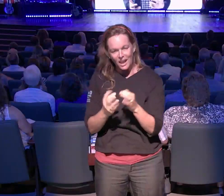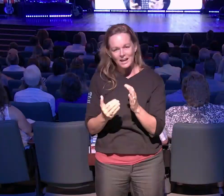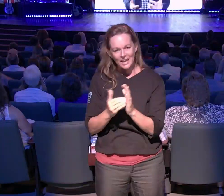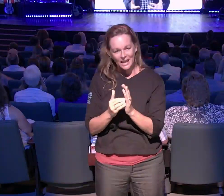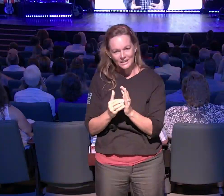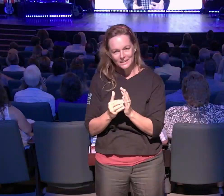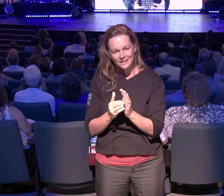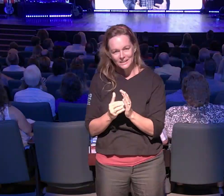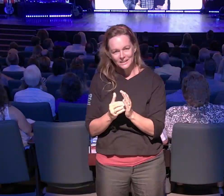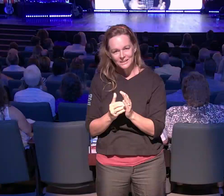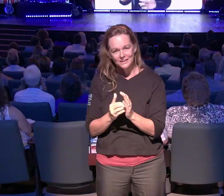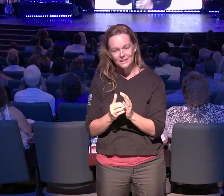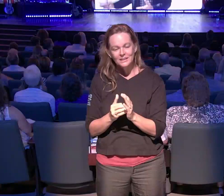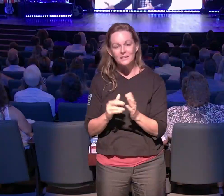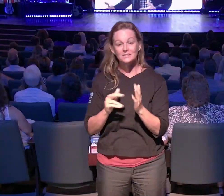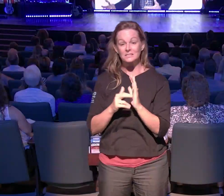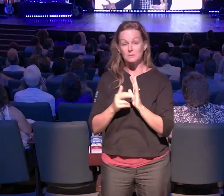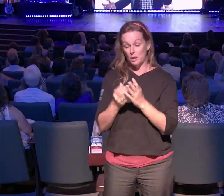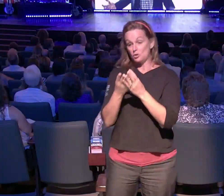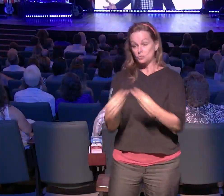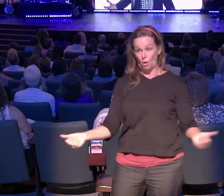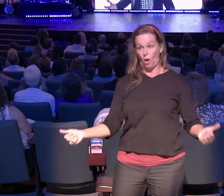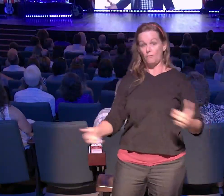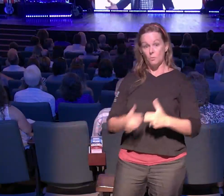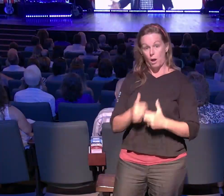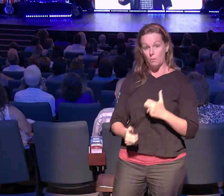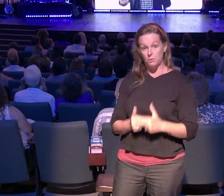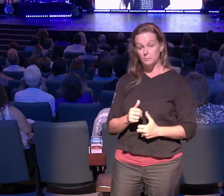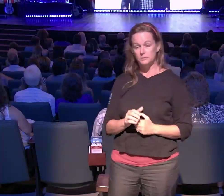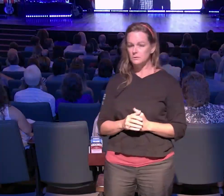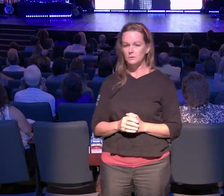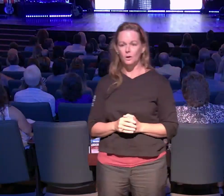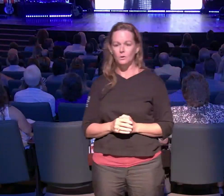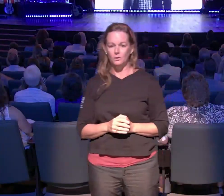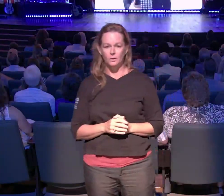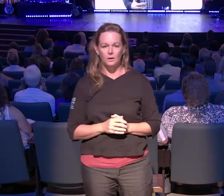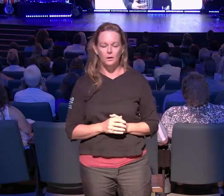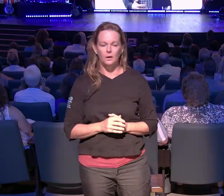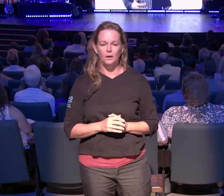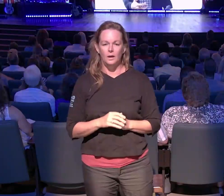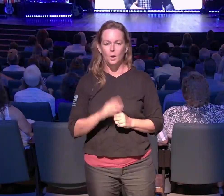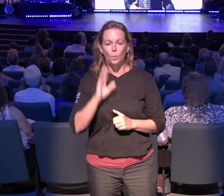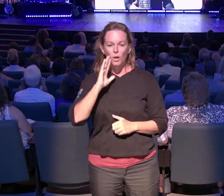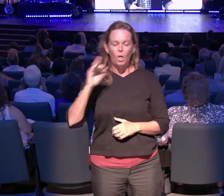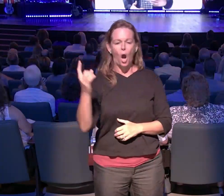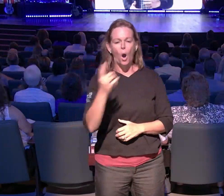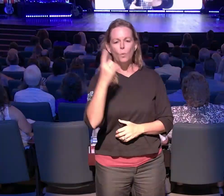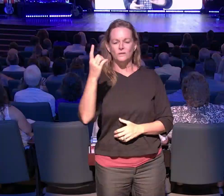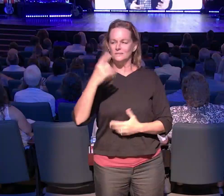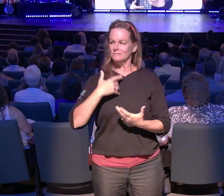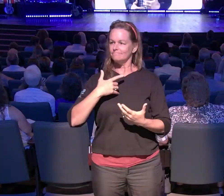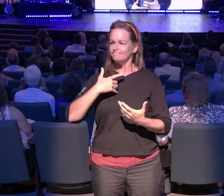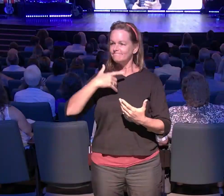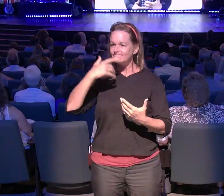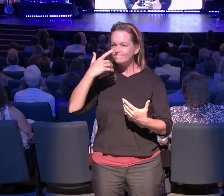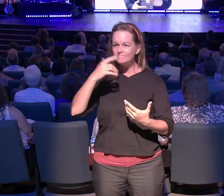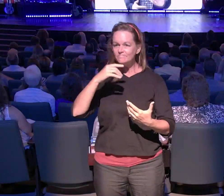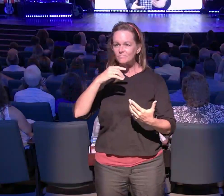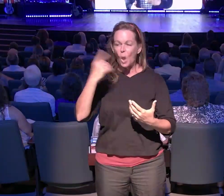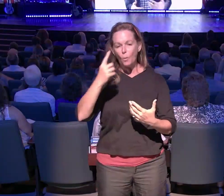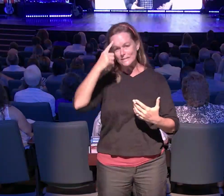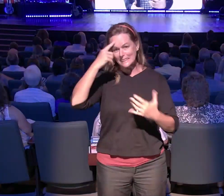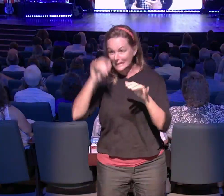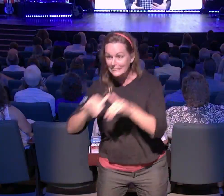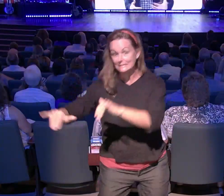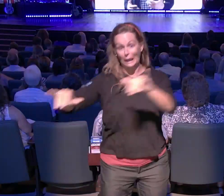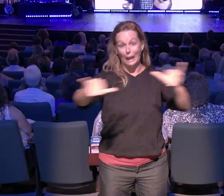mean is that you're necessarily going to resolve all the problems. Because the truth is, we're always going to have legitimate differences between us.